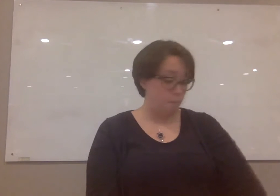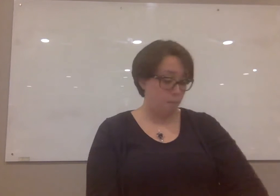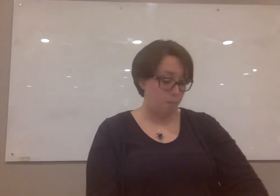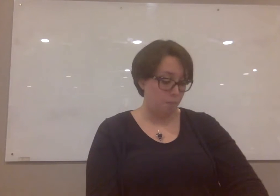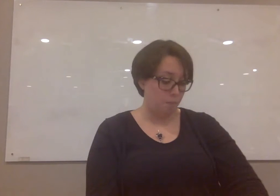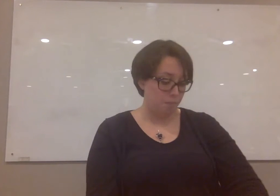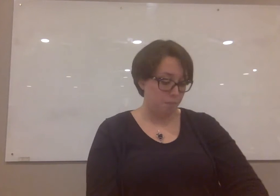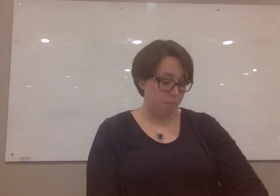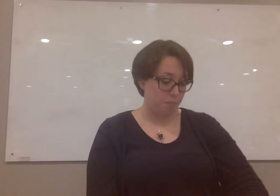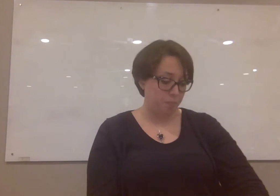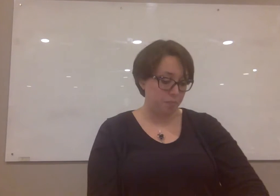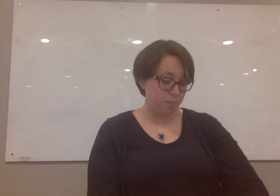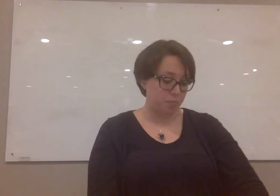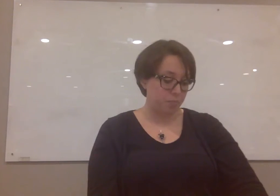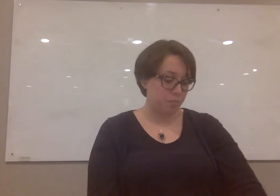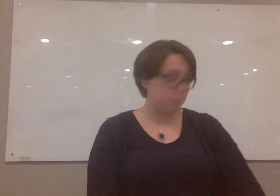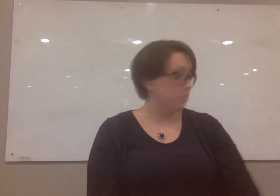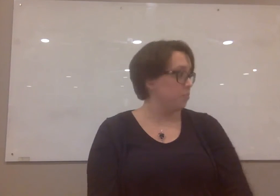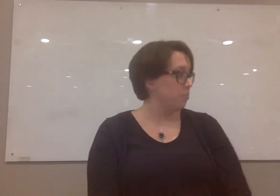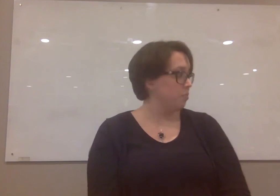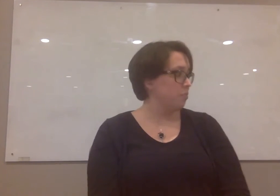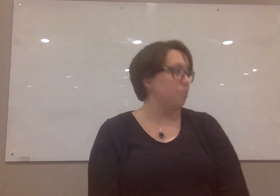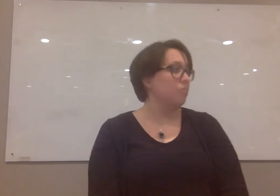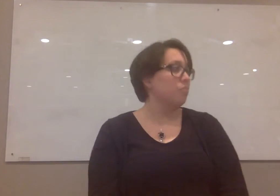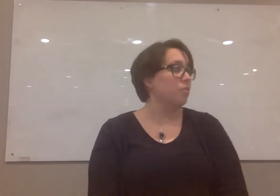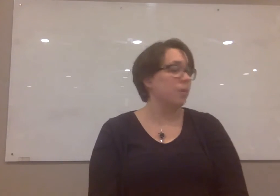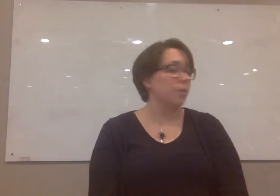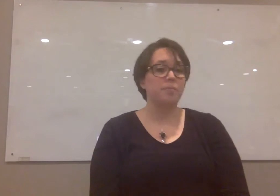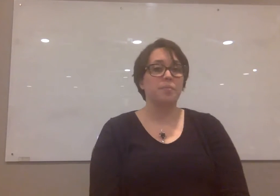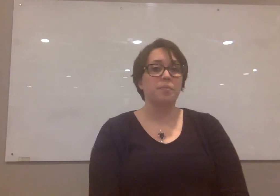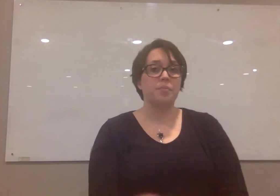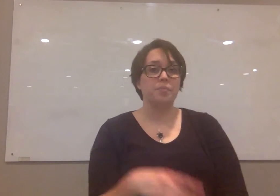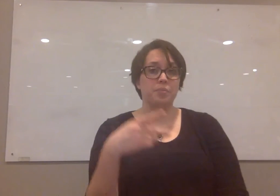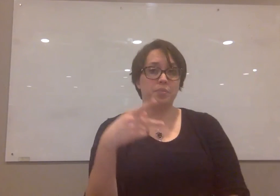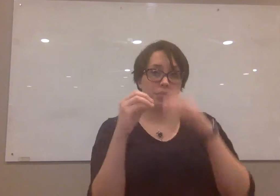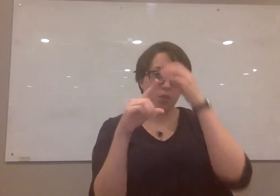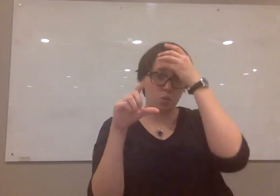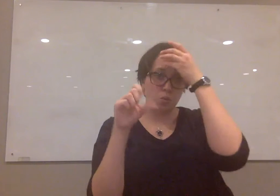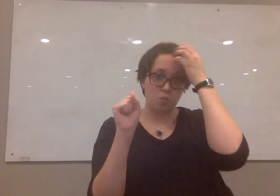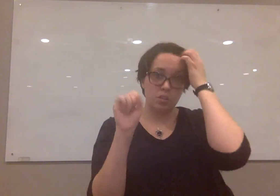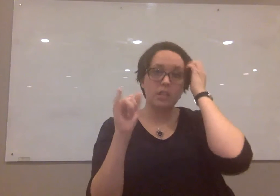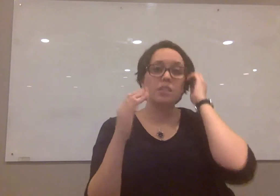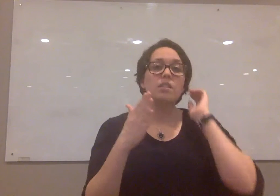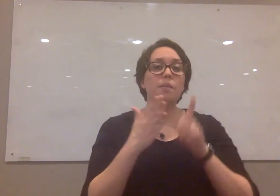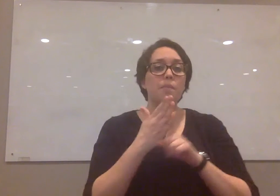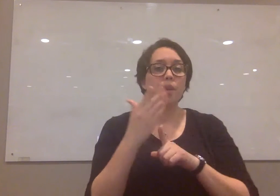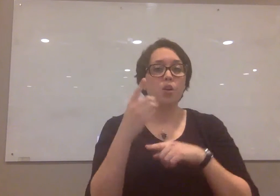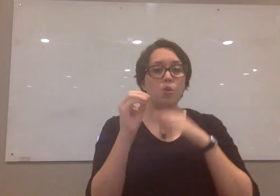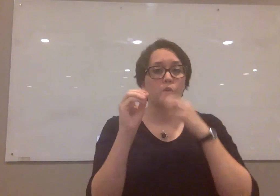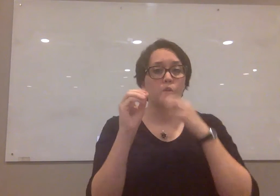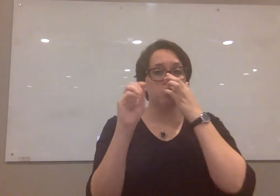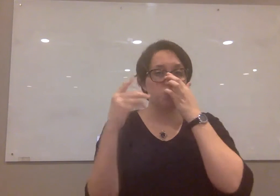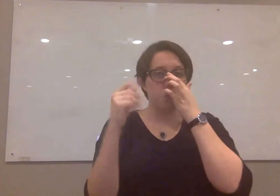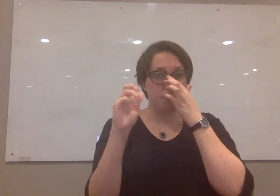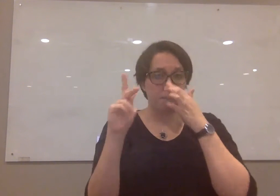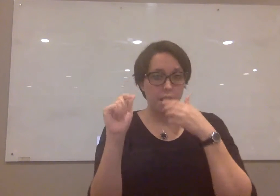So the talking about pools, the main go-to package for pooling is a package called